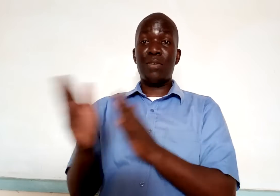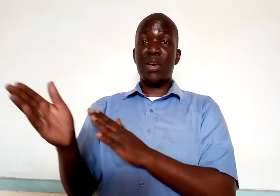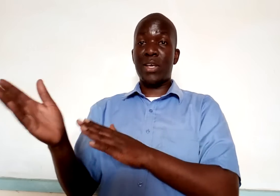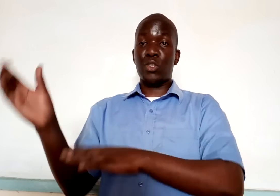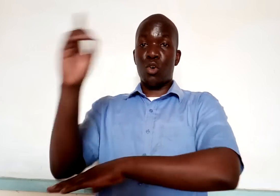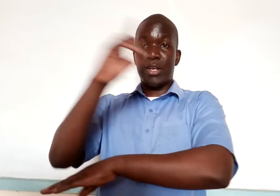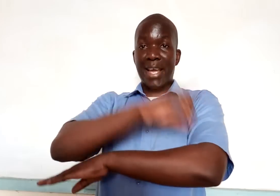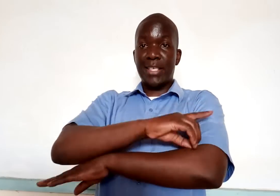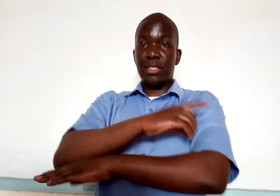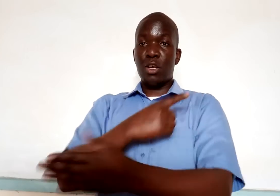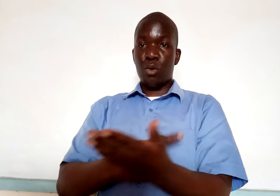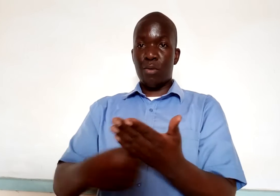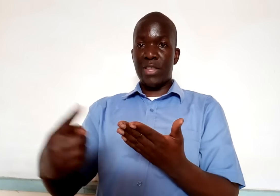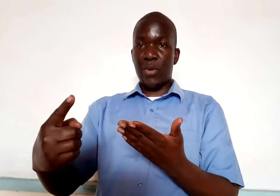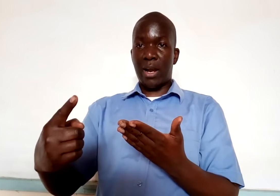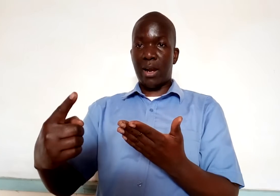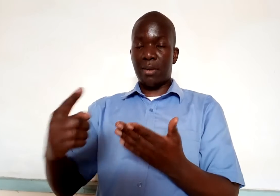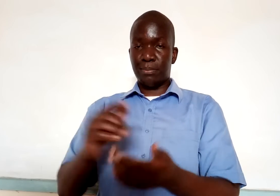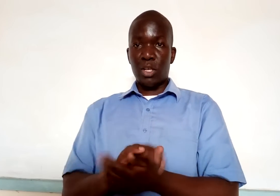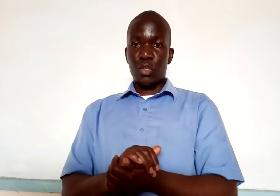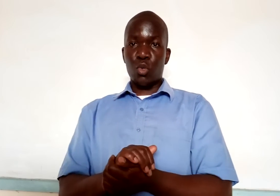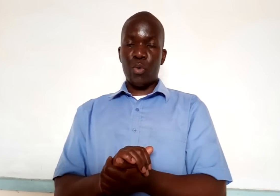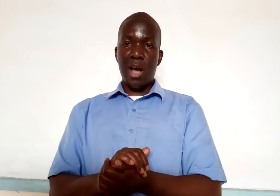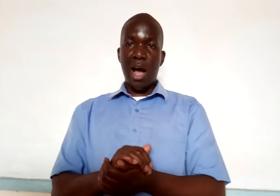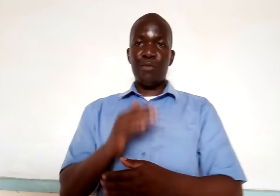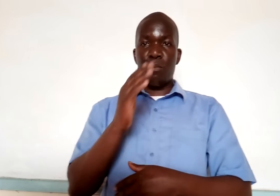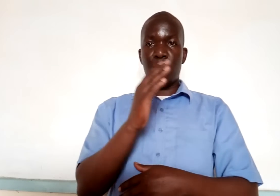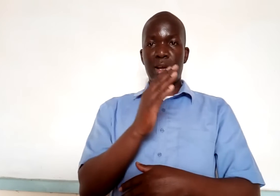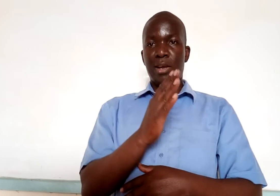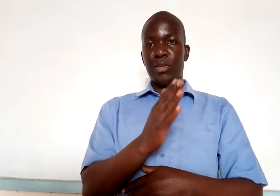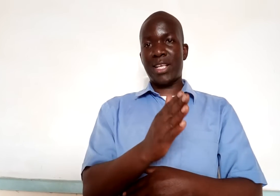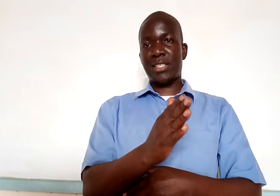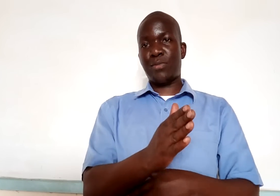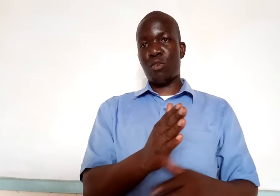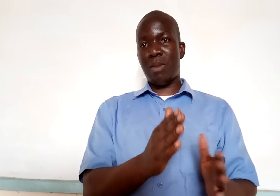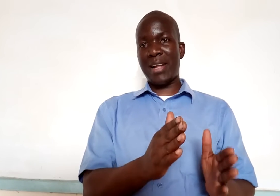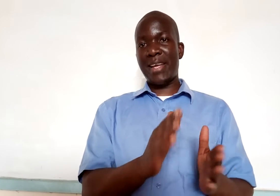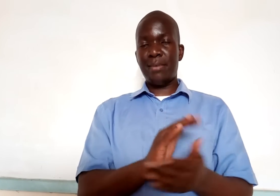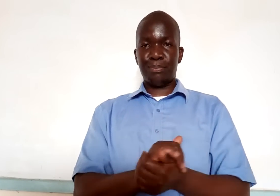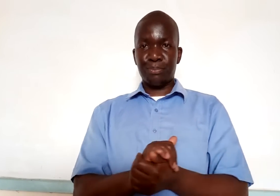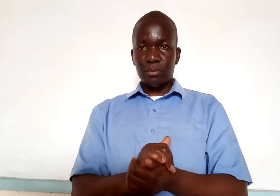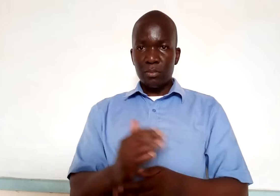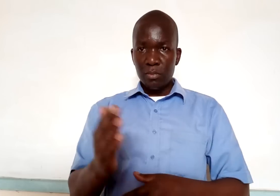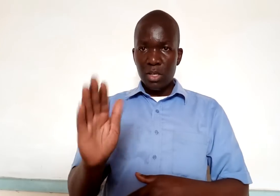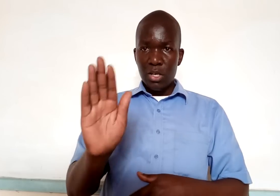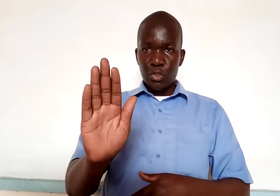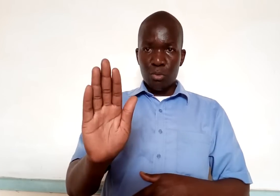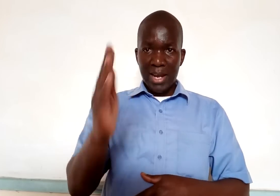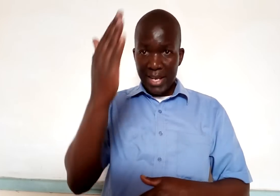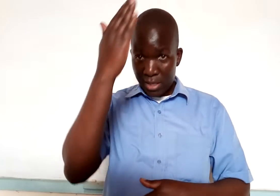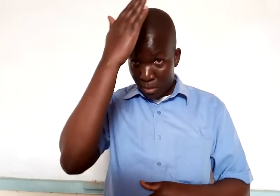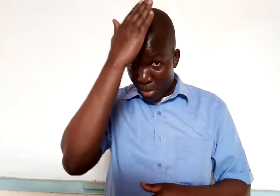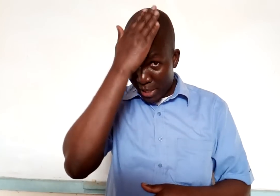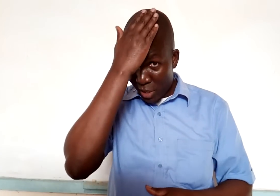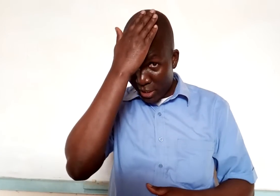week. So days of the week. So we have, let us start from Monday. So Monday you touch here,